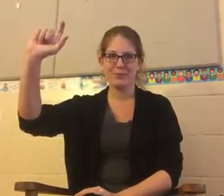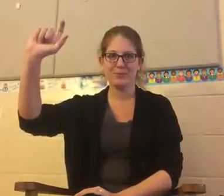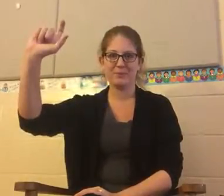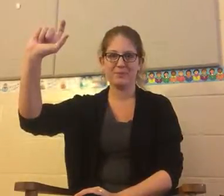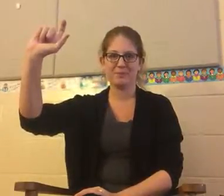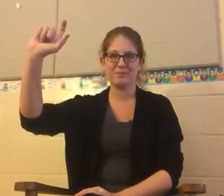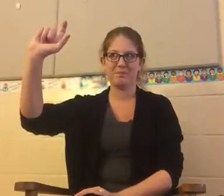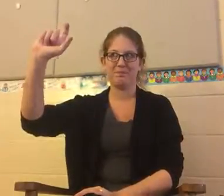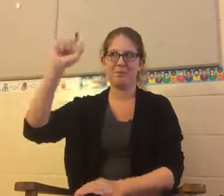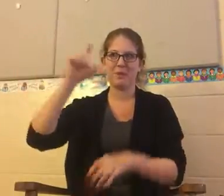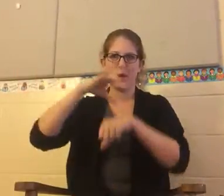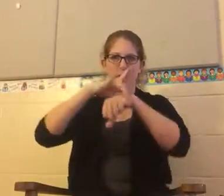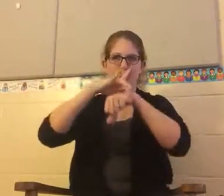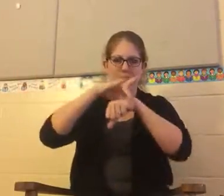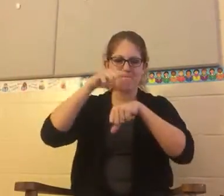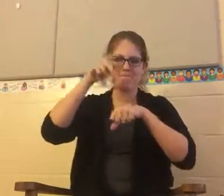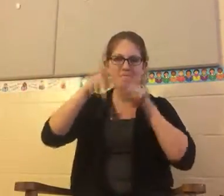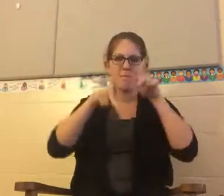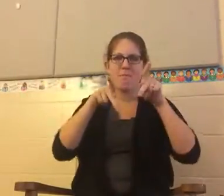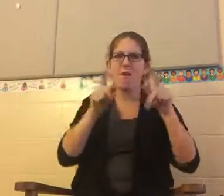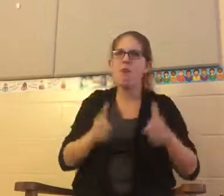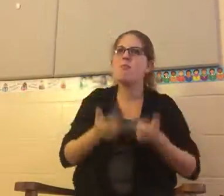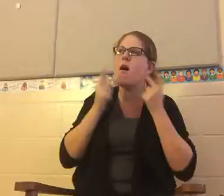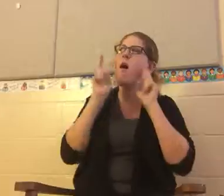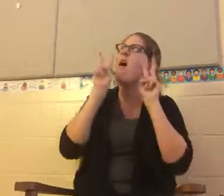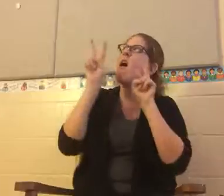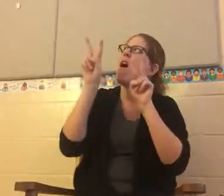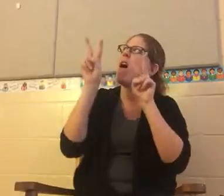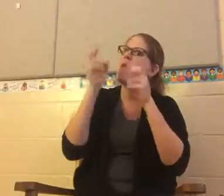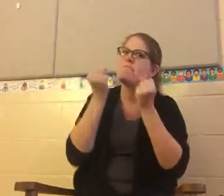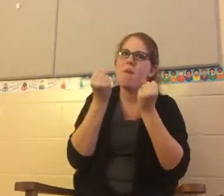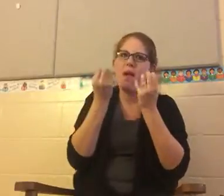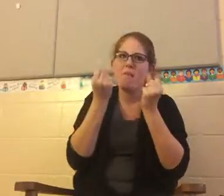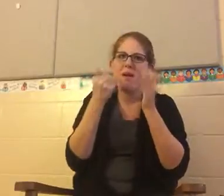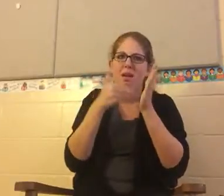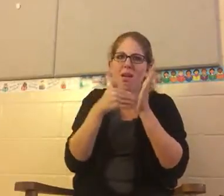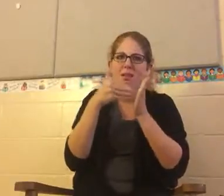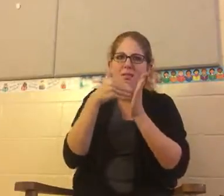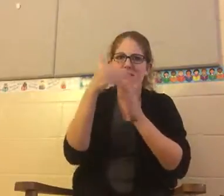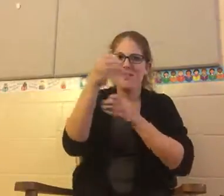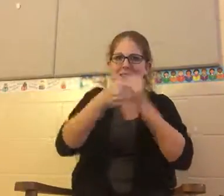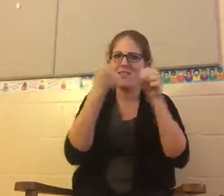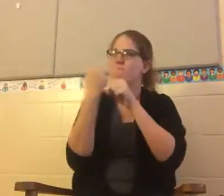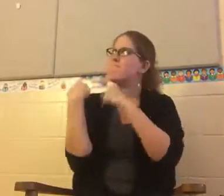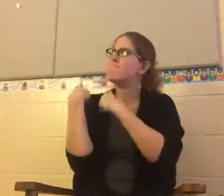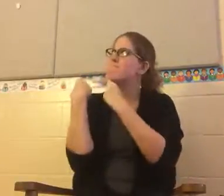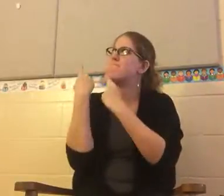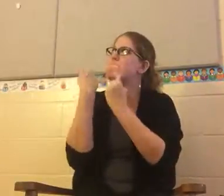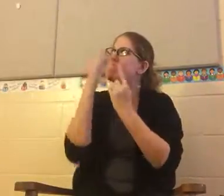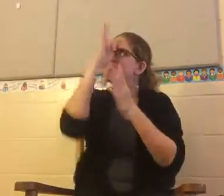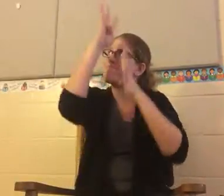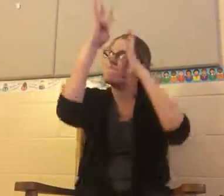People have been looking at the moon and wondering about it for thousands and thousands of years, and they have invented all kinds of stories about it.